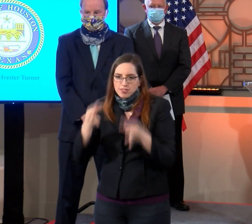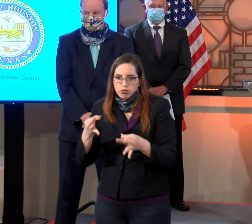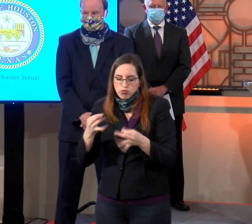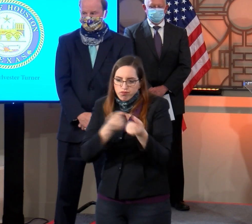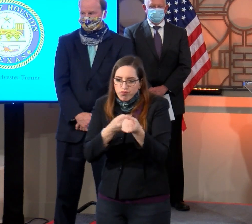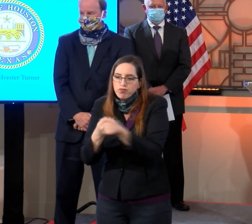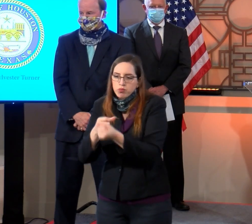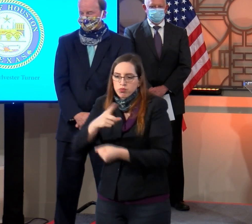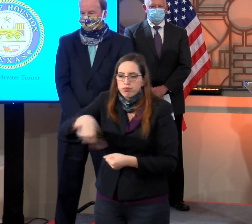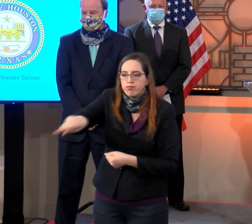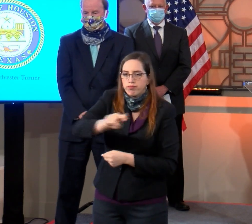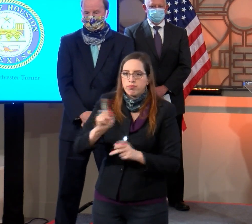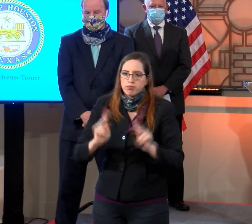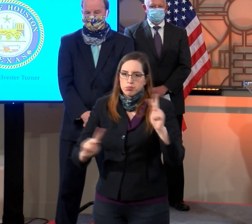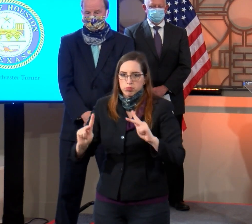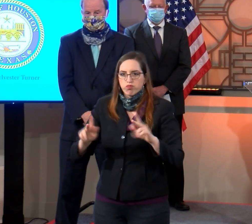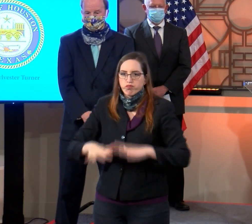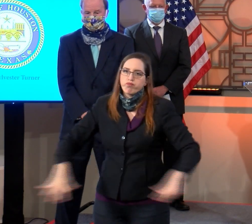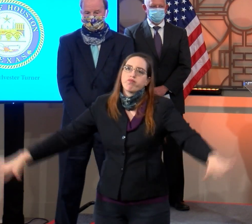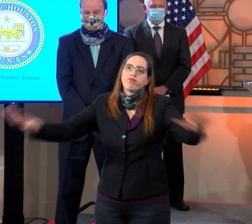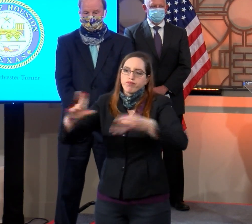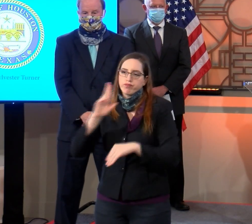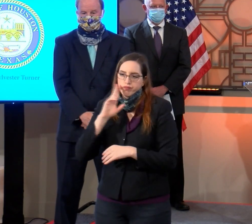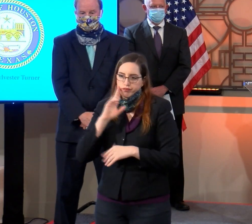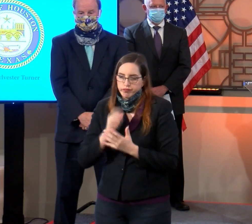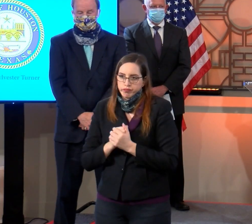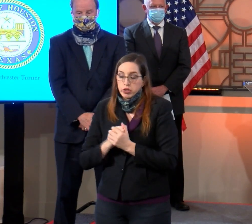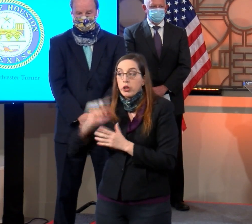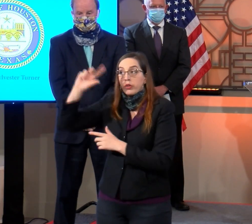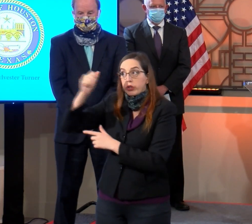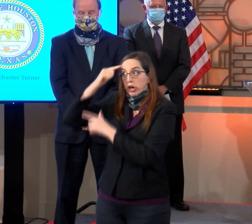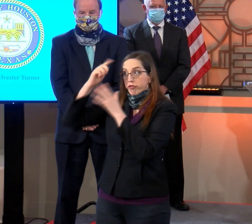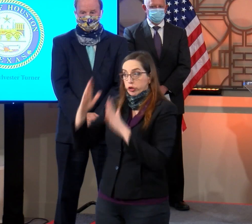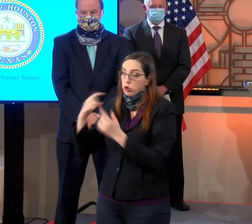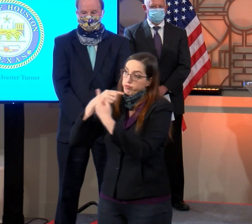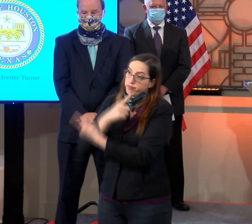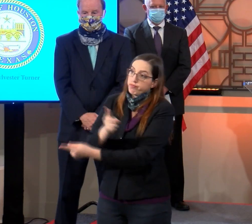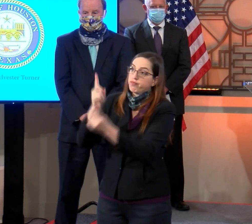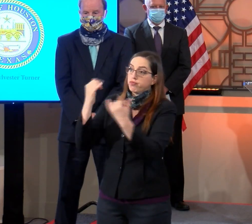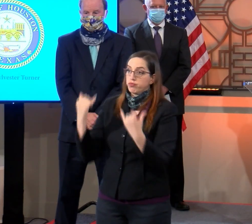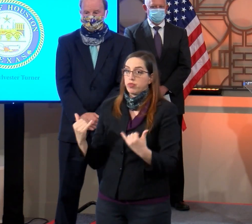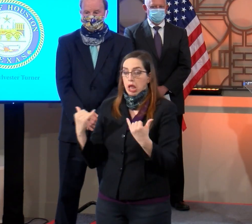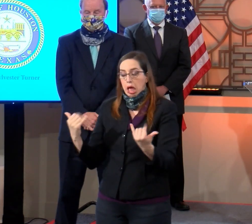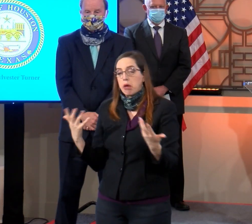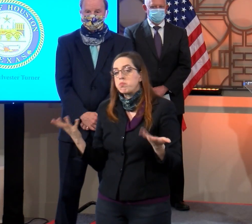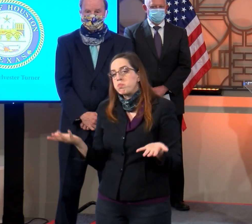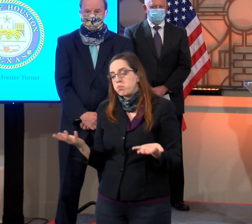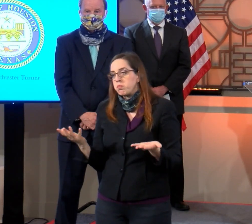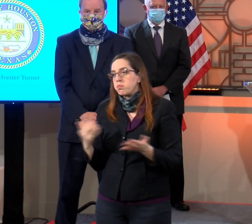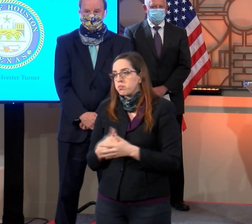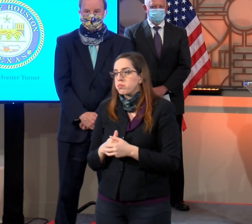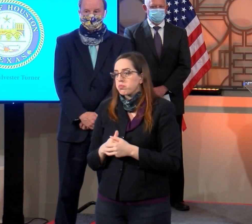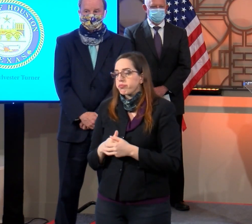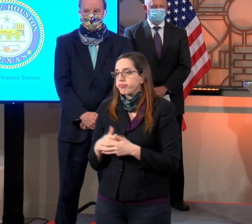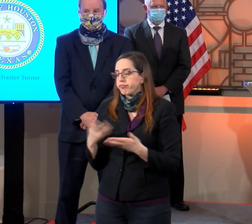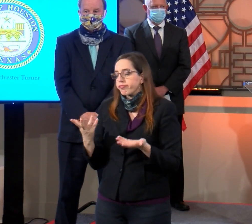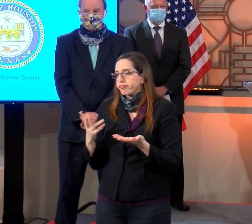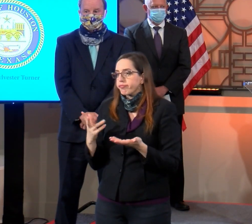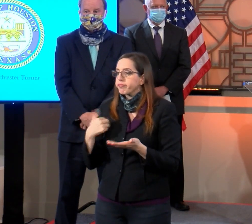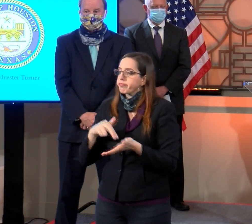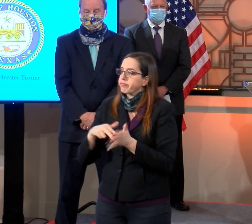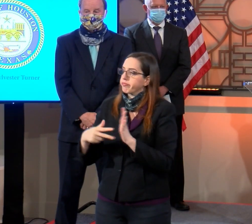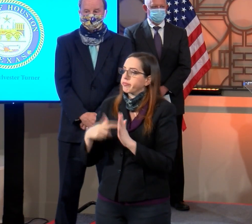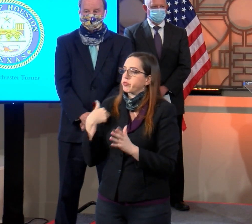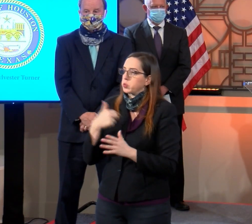we serve. And so the governor's pronouncement today pretty much will